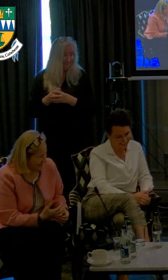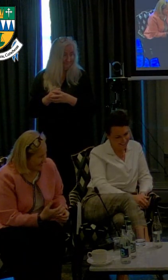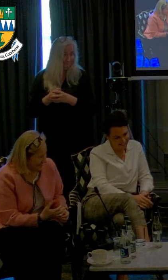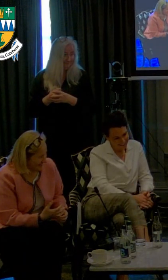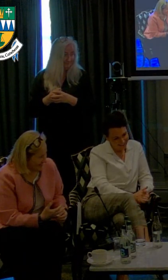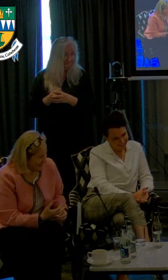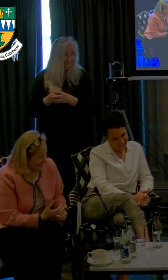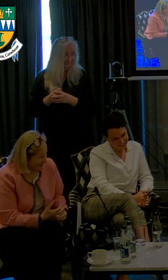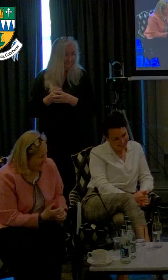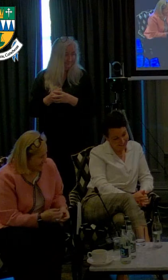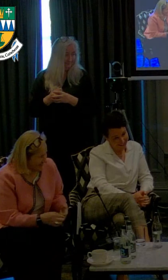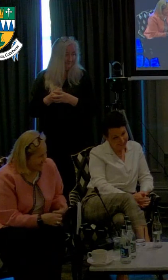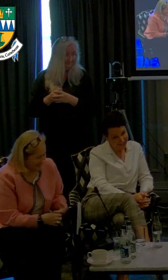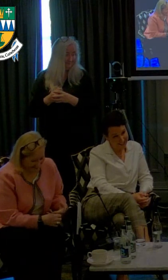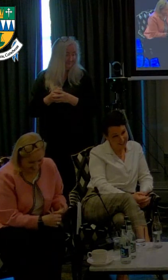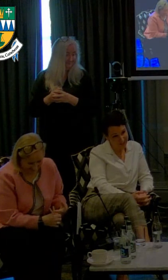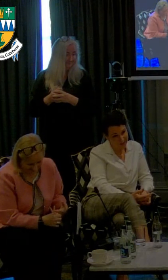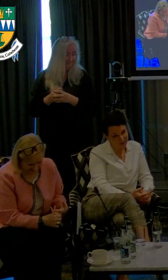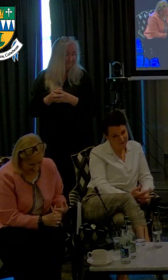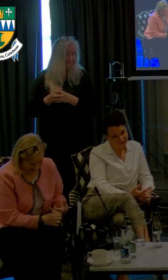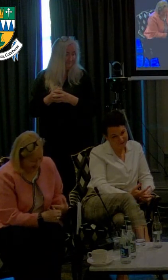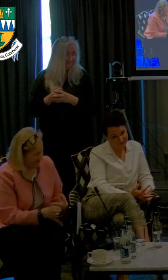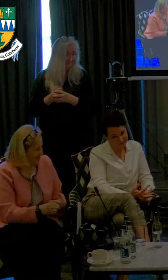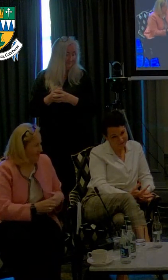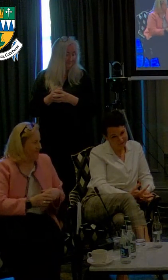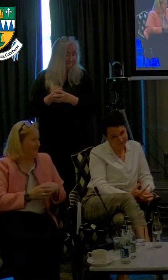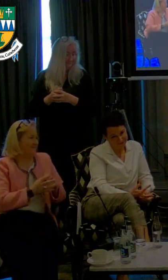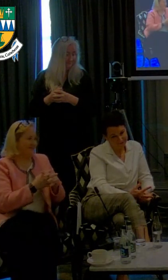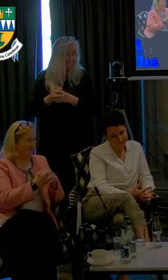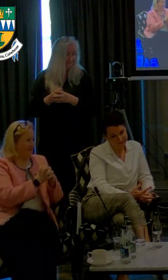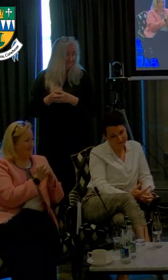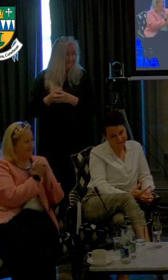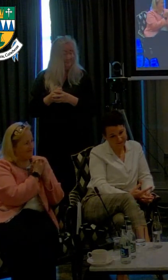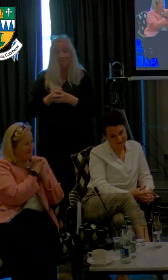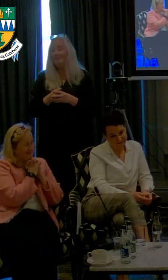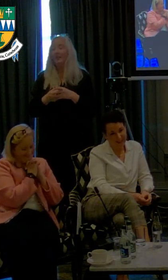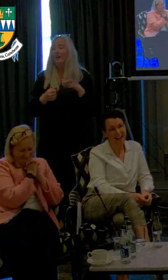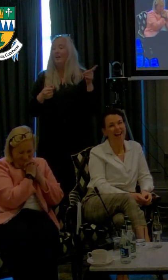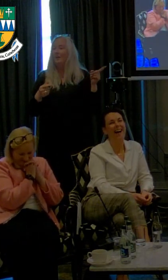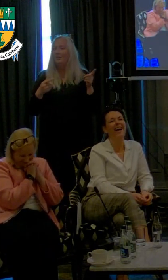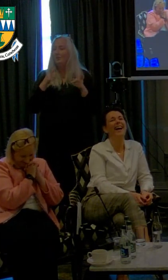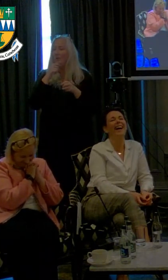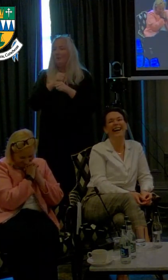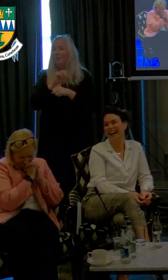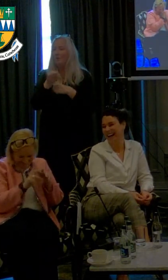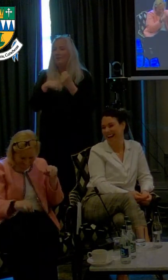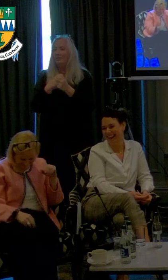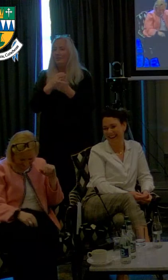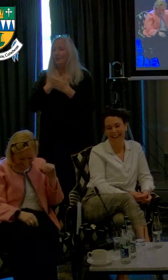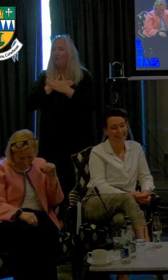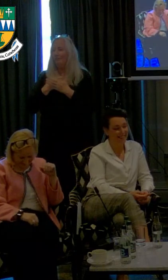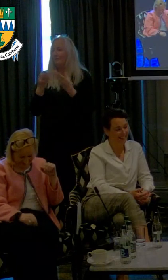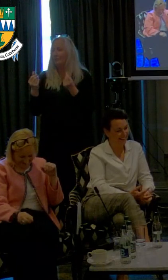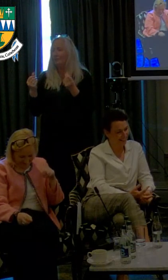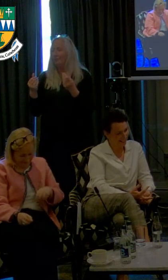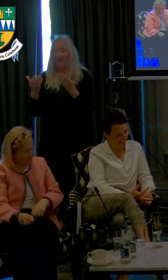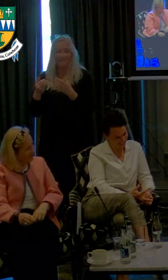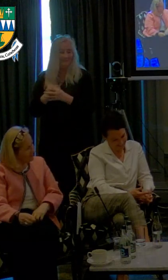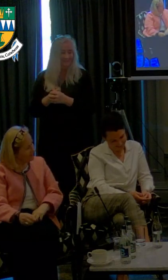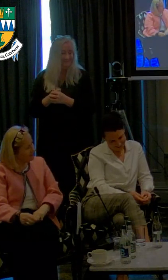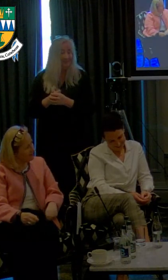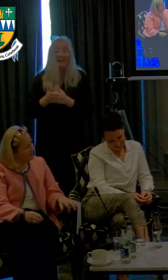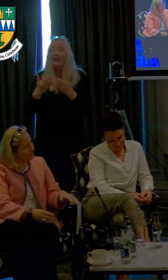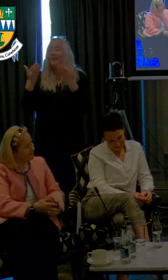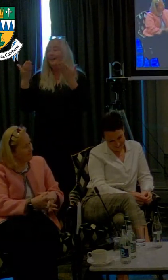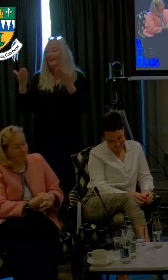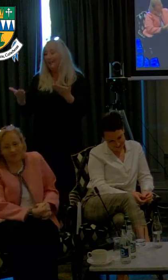I absolutely yeah. agree with you. My son loves doing the ironing now. So listen, I'm going to